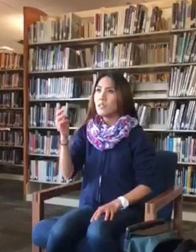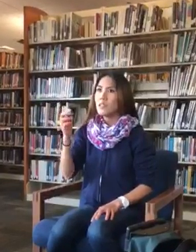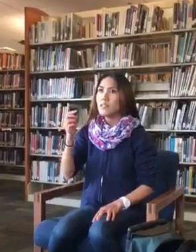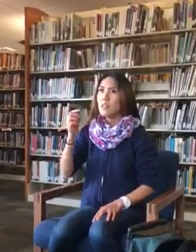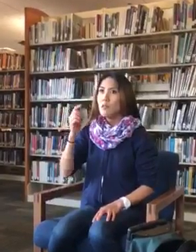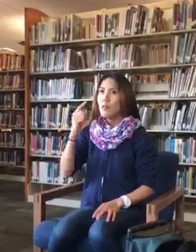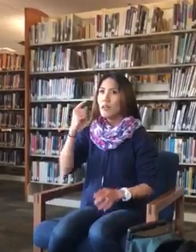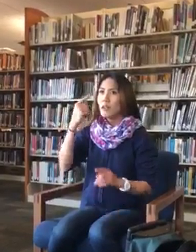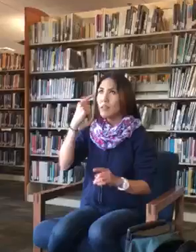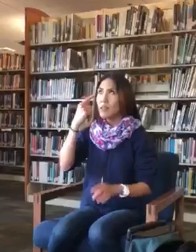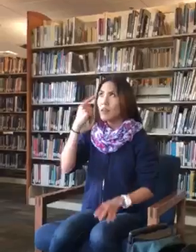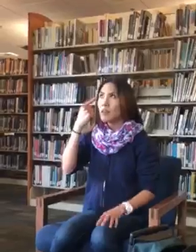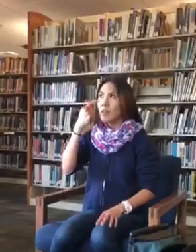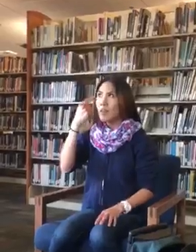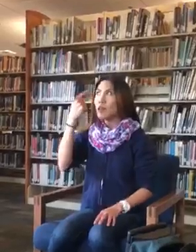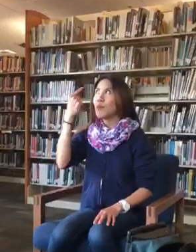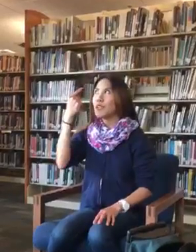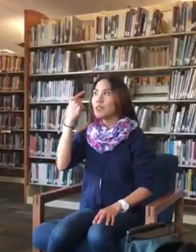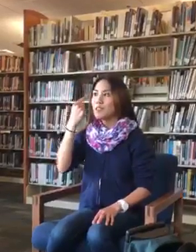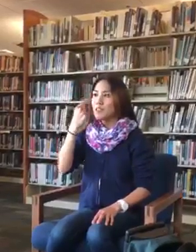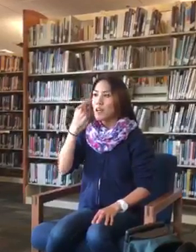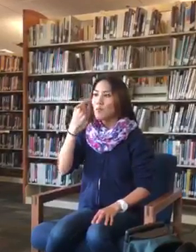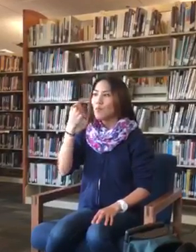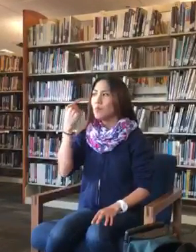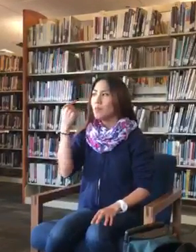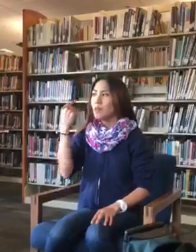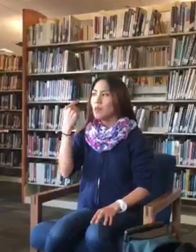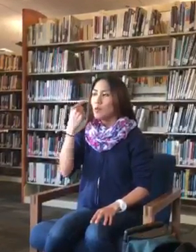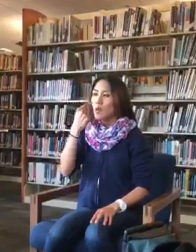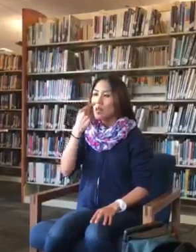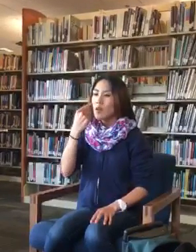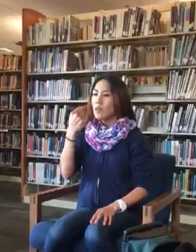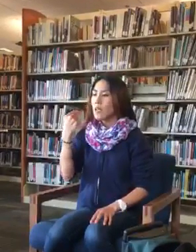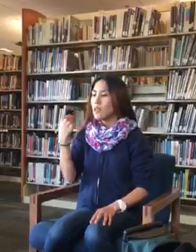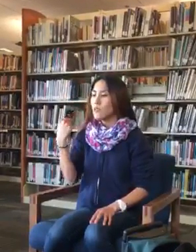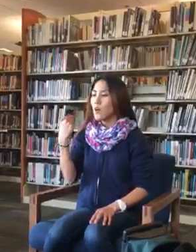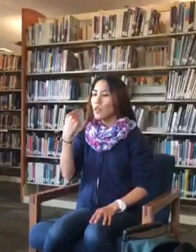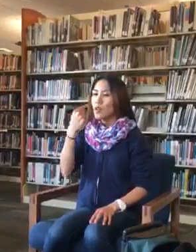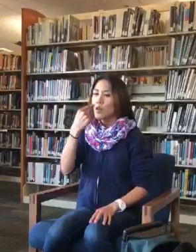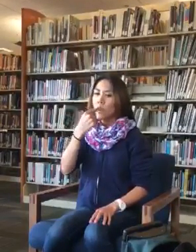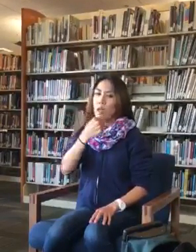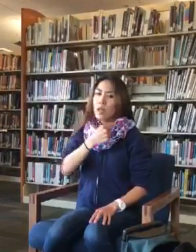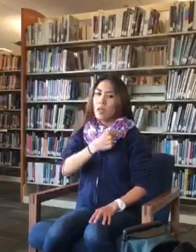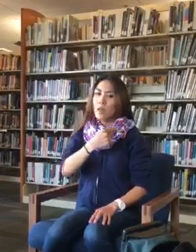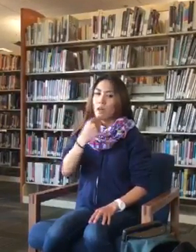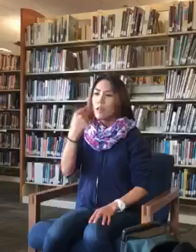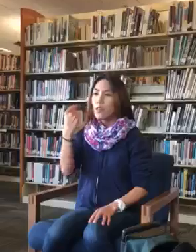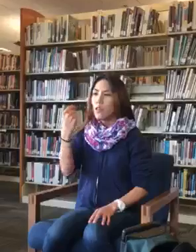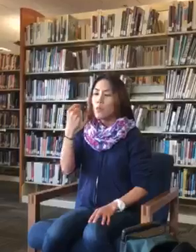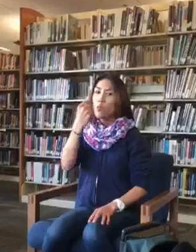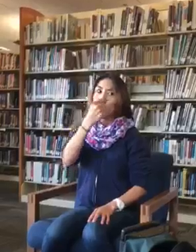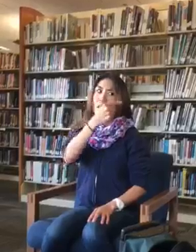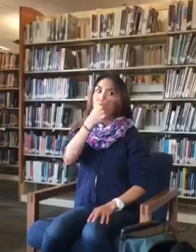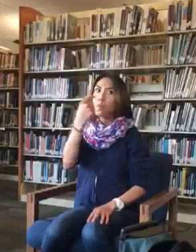this, but you're looking at the patient's, whether they can follow your movement